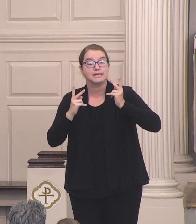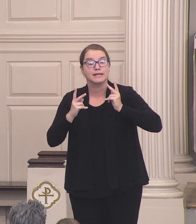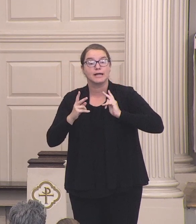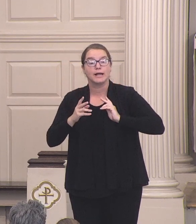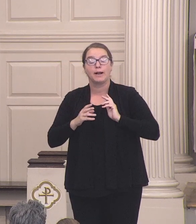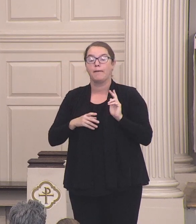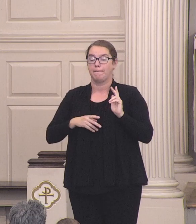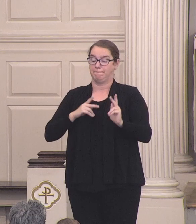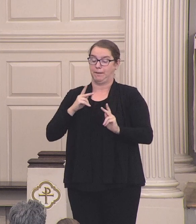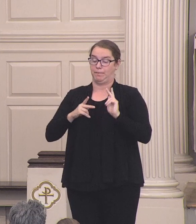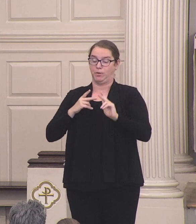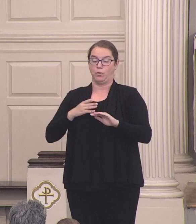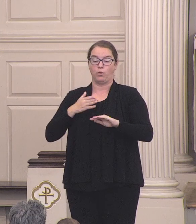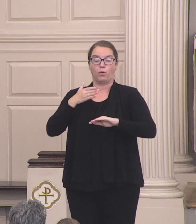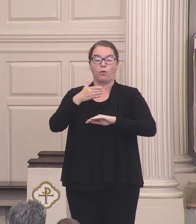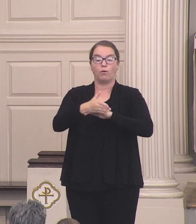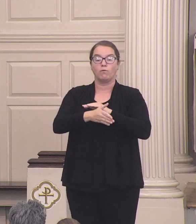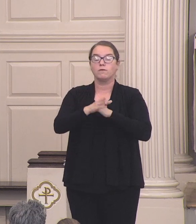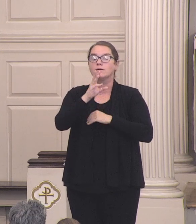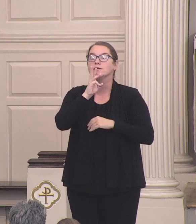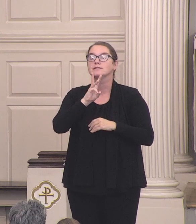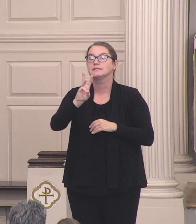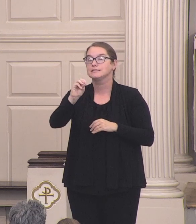receive a plenary indulgence.